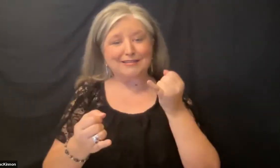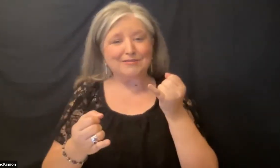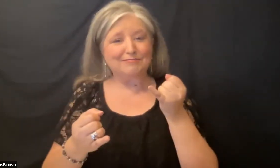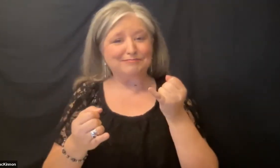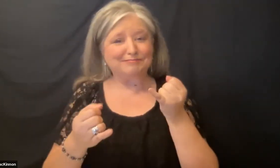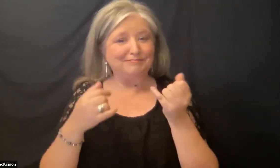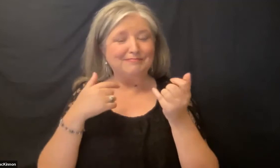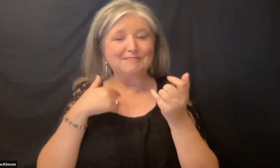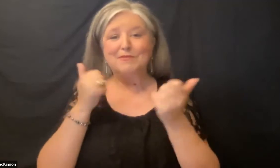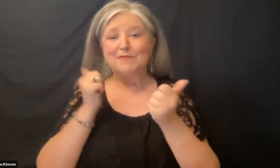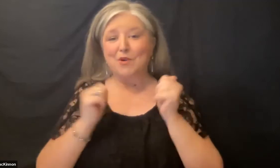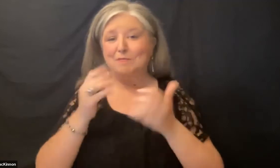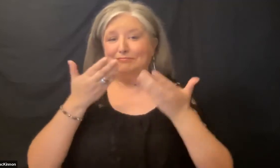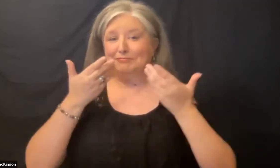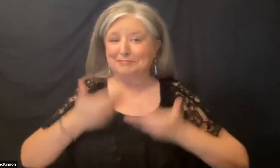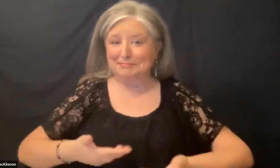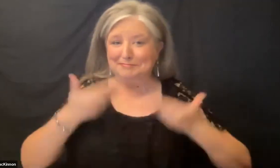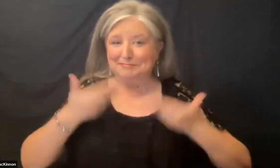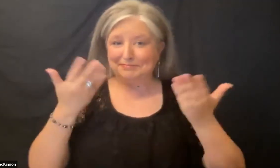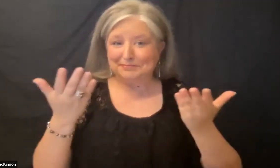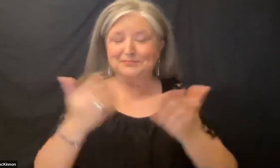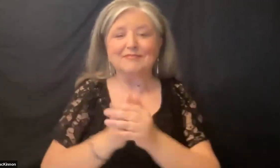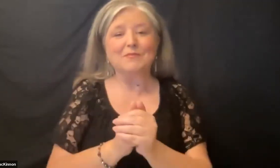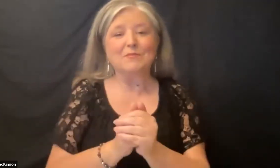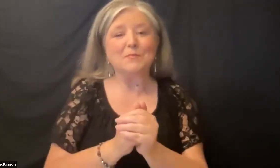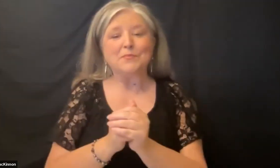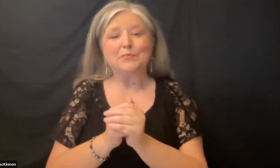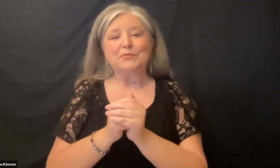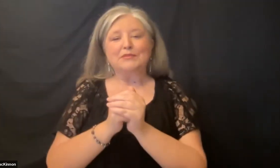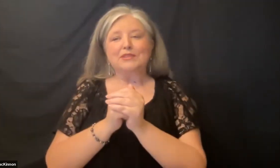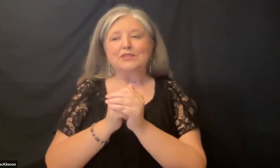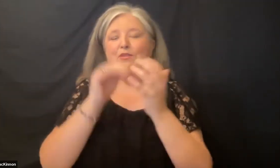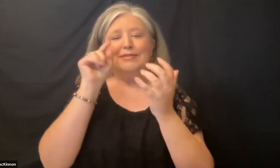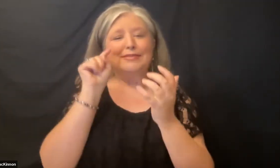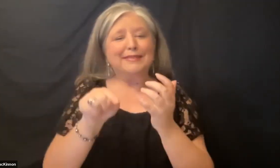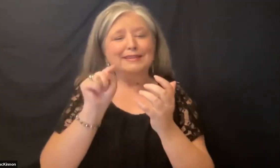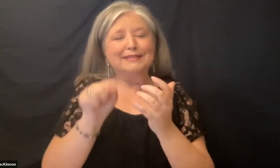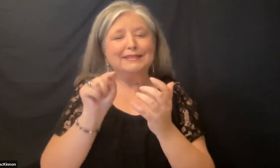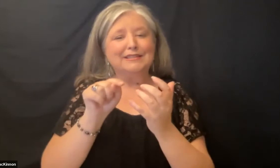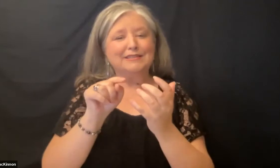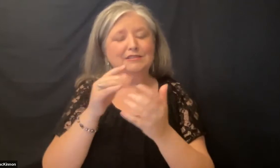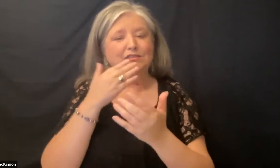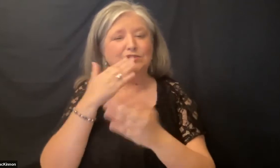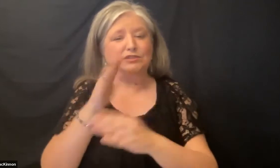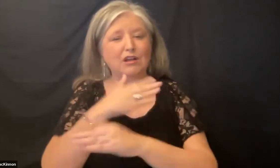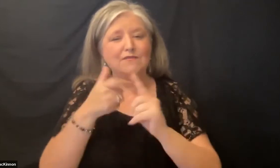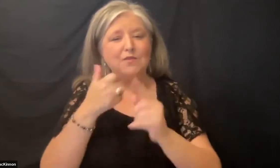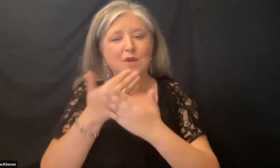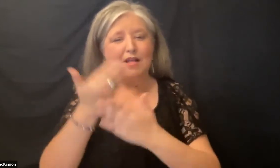The last performance is going to be me. Catherine MacKinnon.